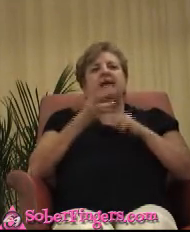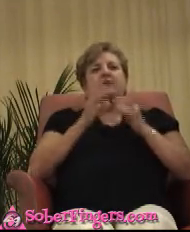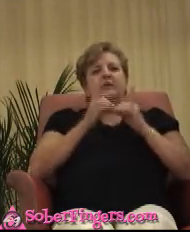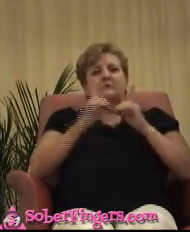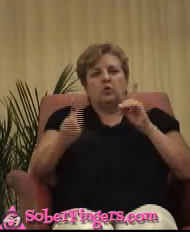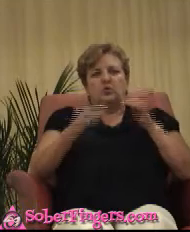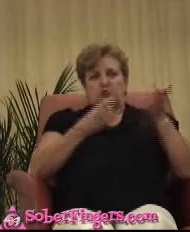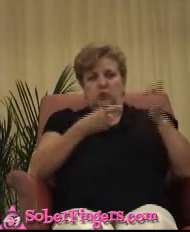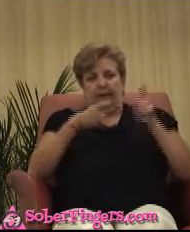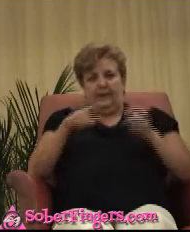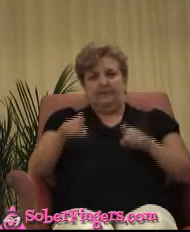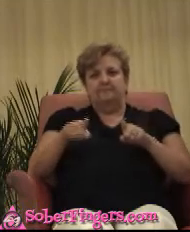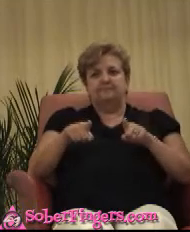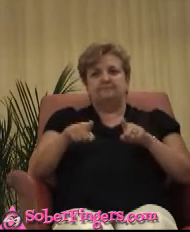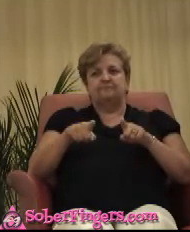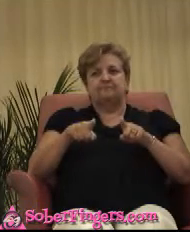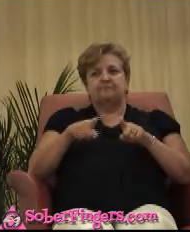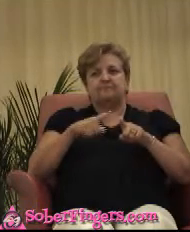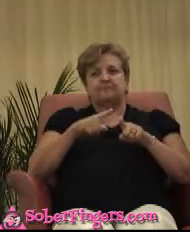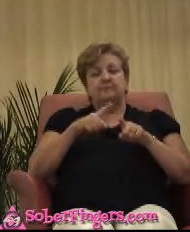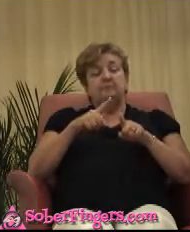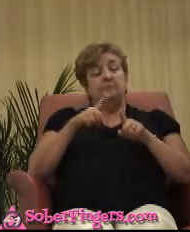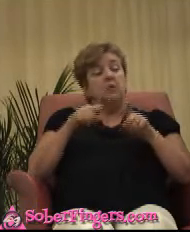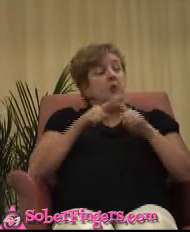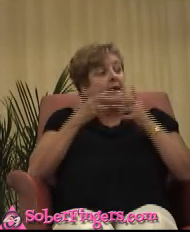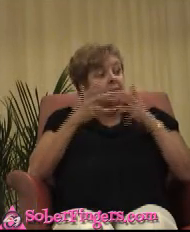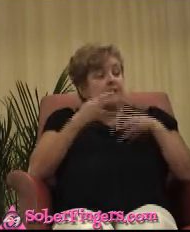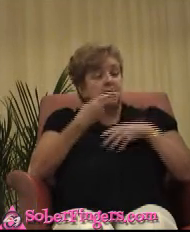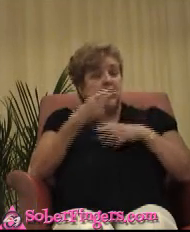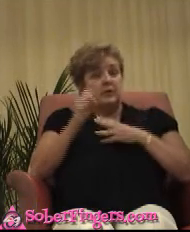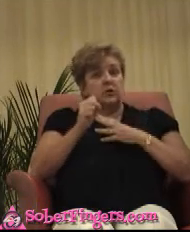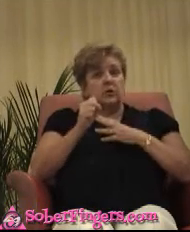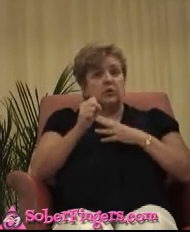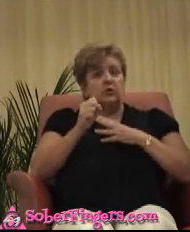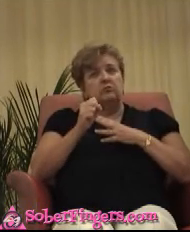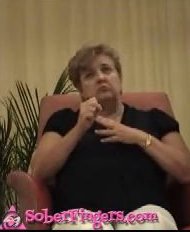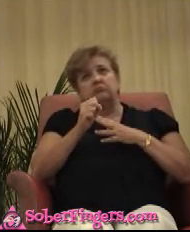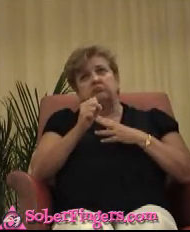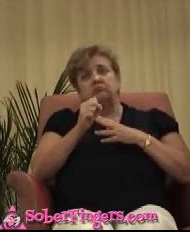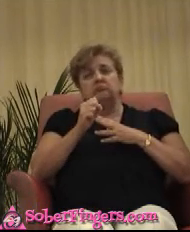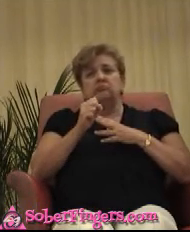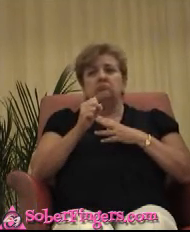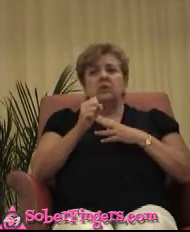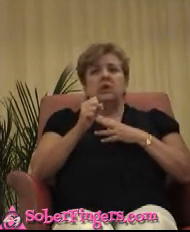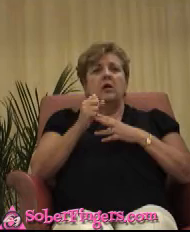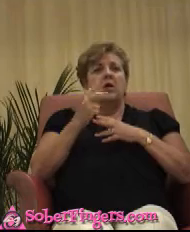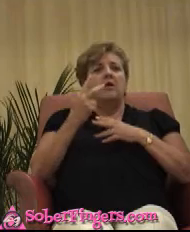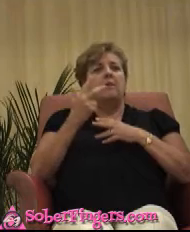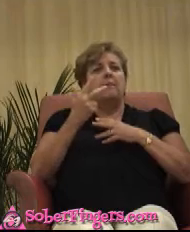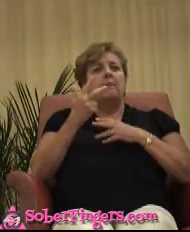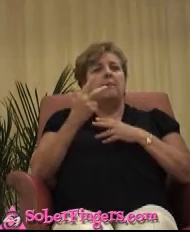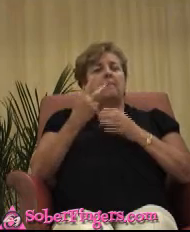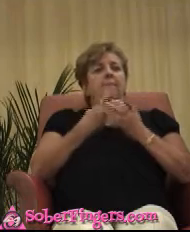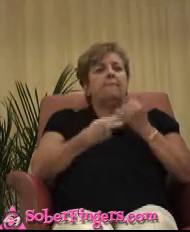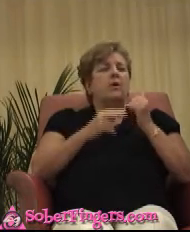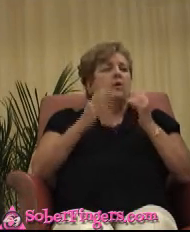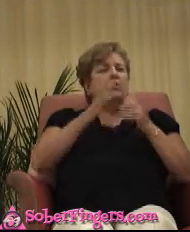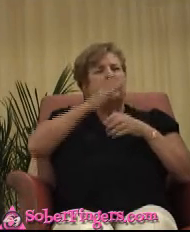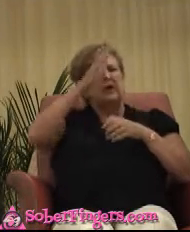by the time I got through high school, about 3 more years, each parent had been married, divorced 2 more times, or somewhere right close to that